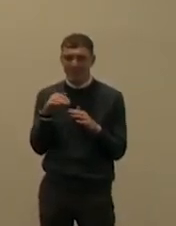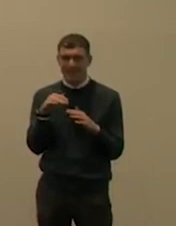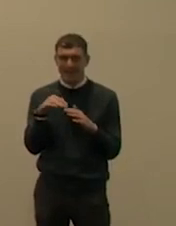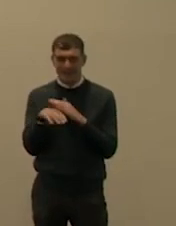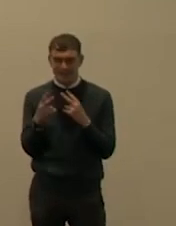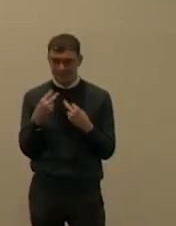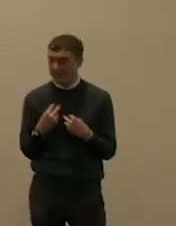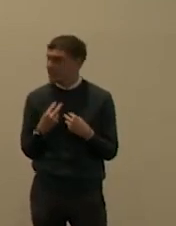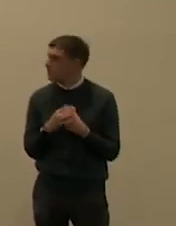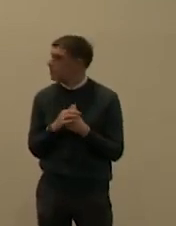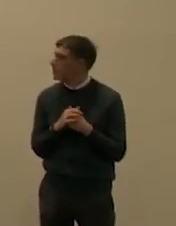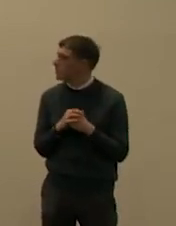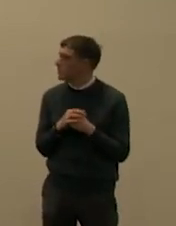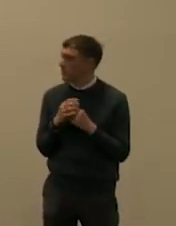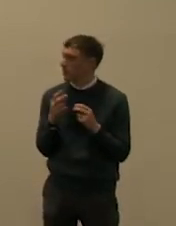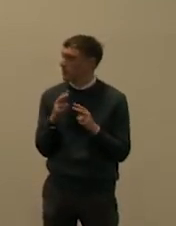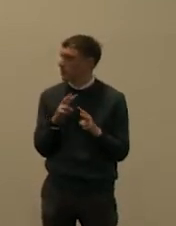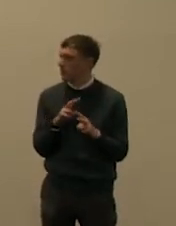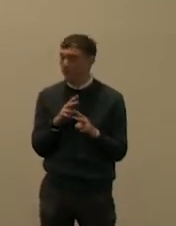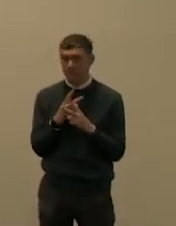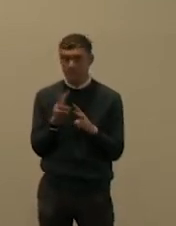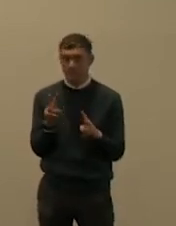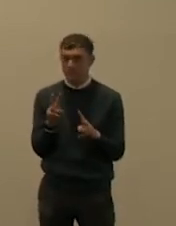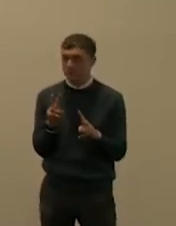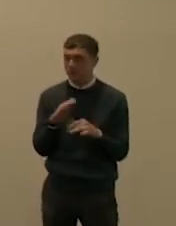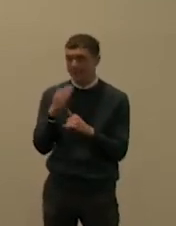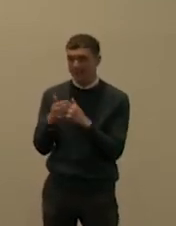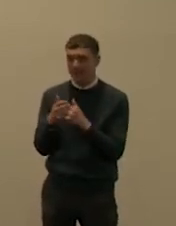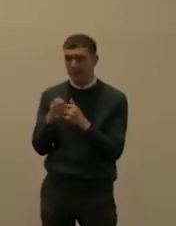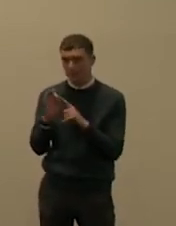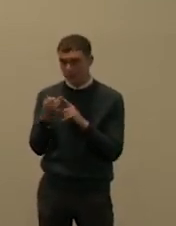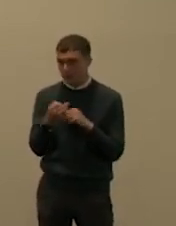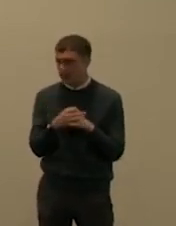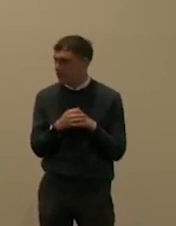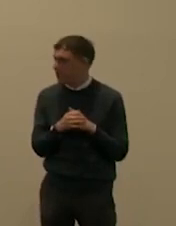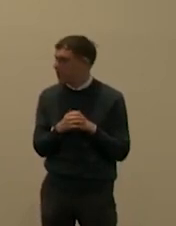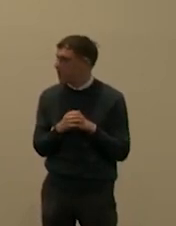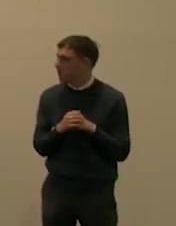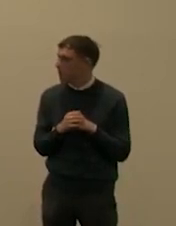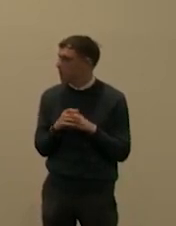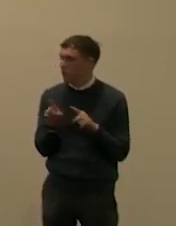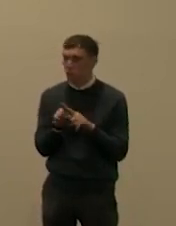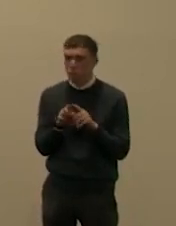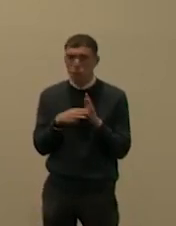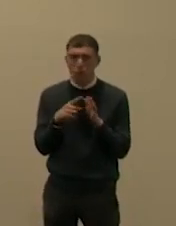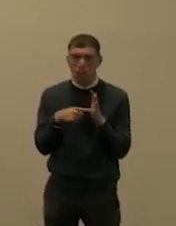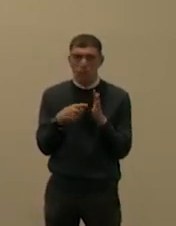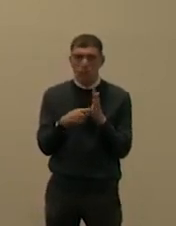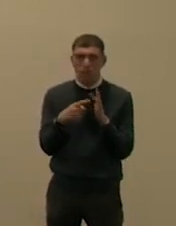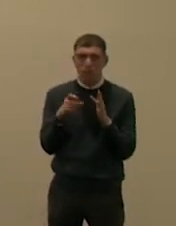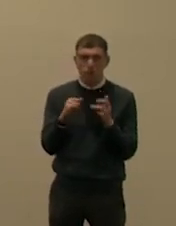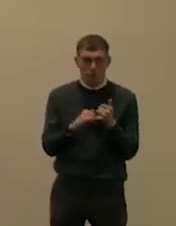have here a visual design from your endpoints. You also have here the metrics in place.